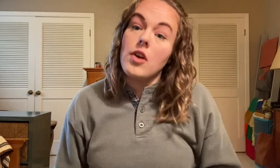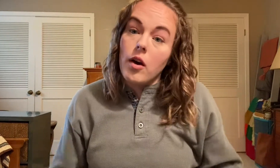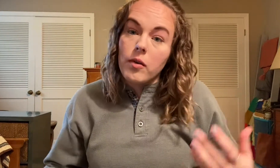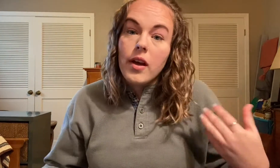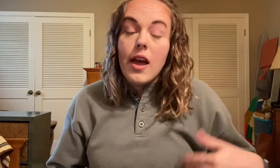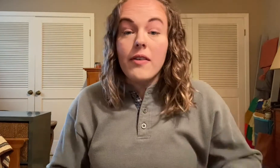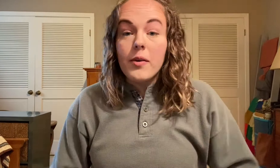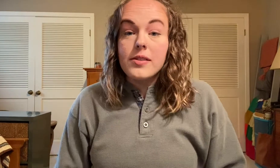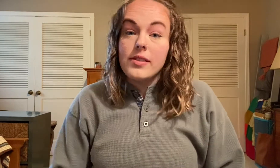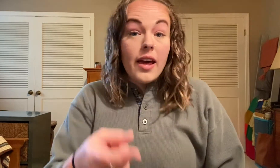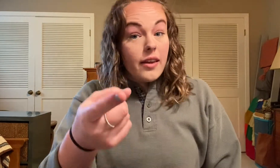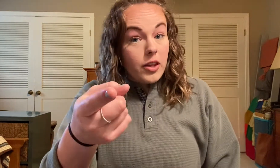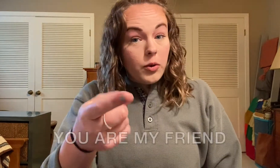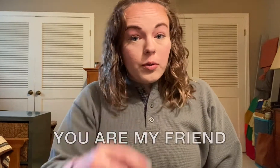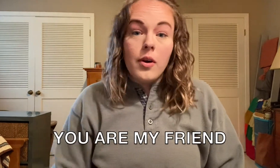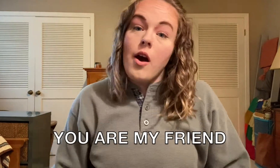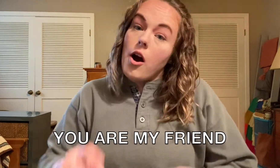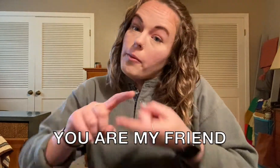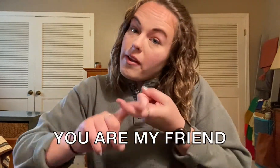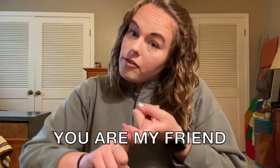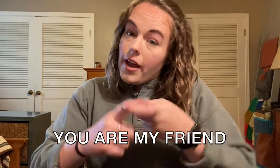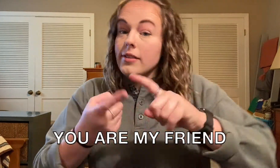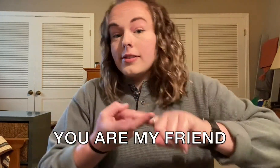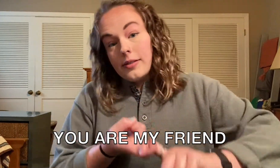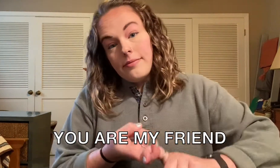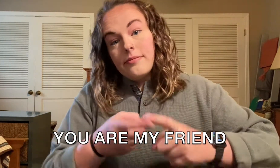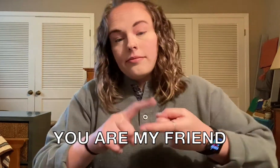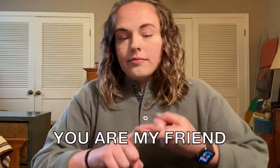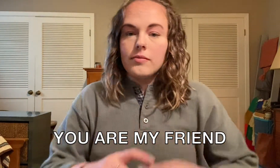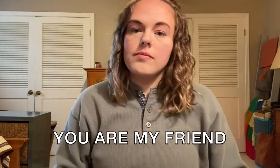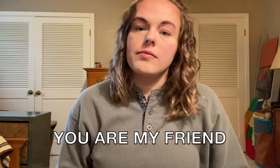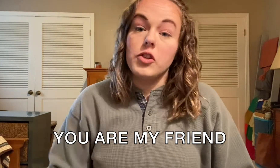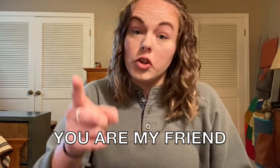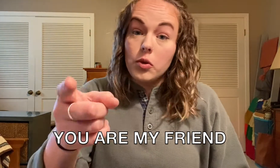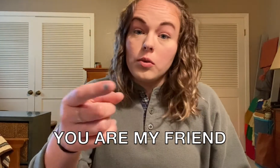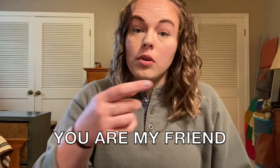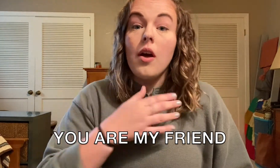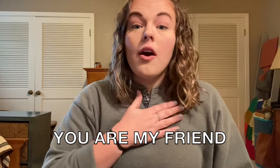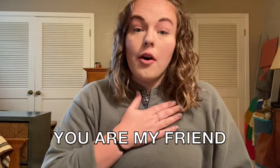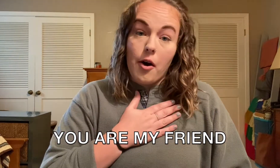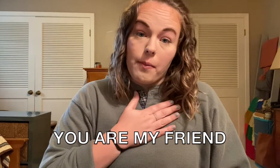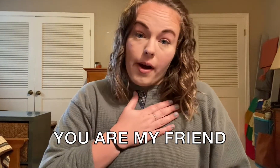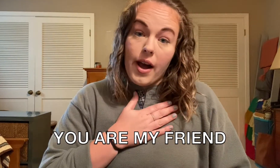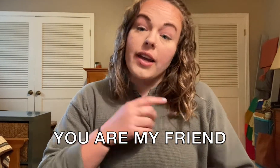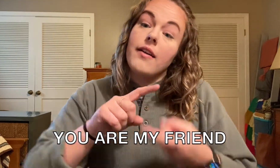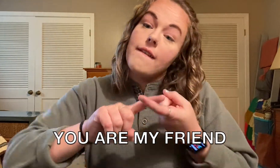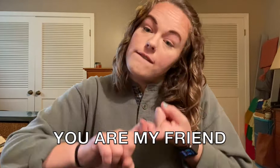So if I was to say that you are my friend, you are my